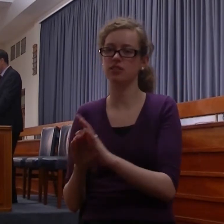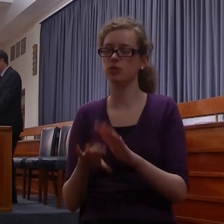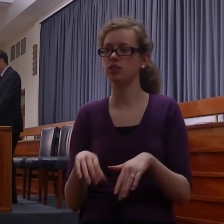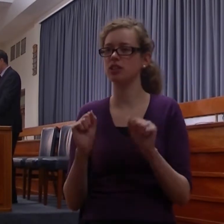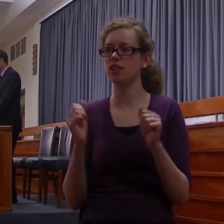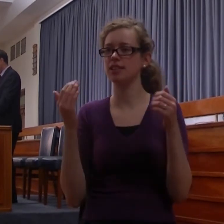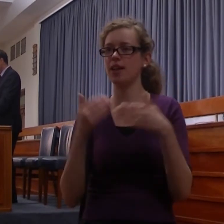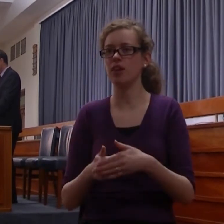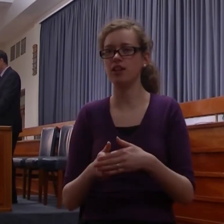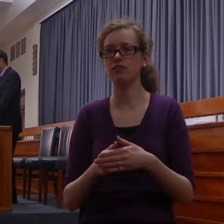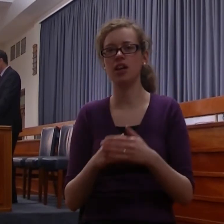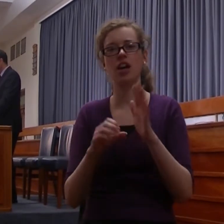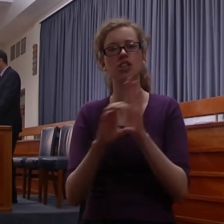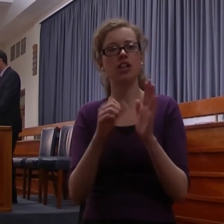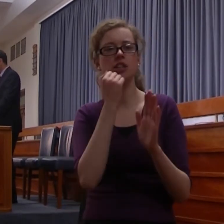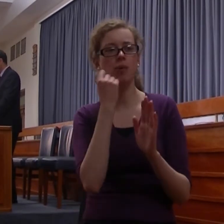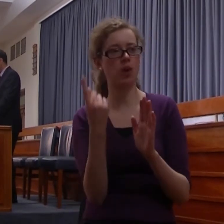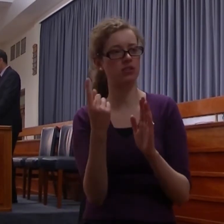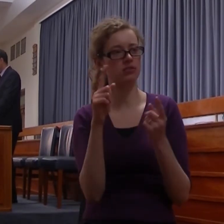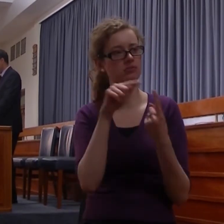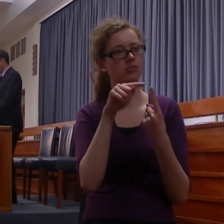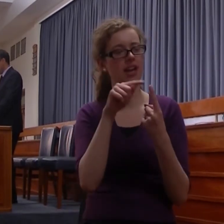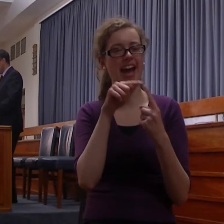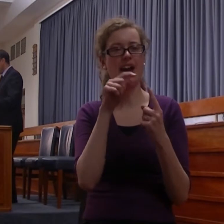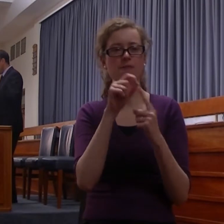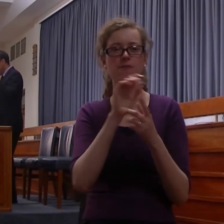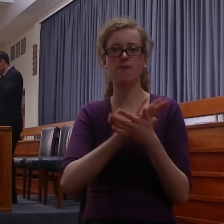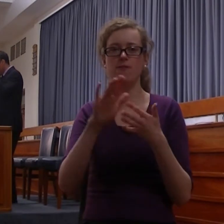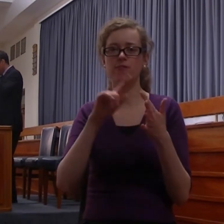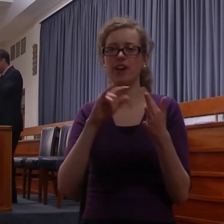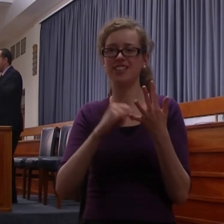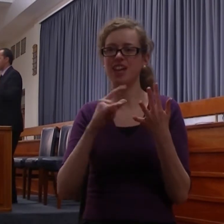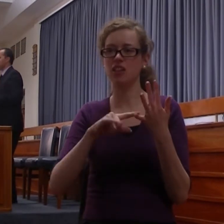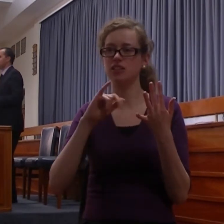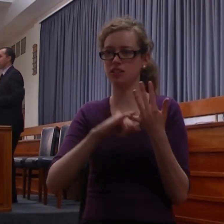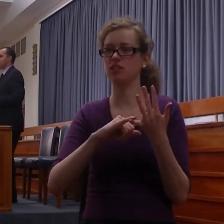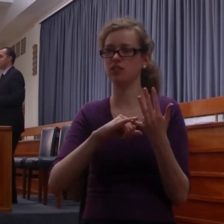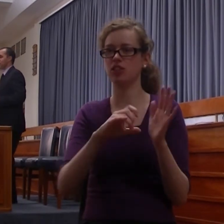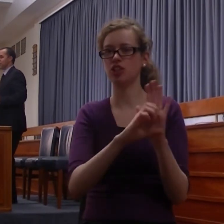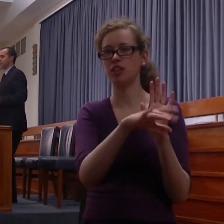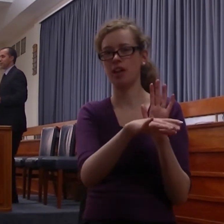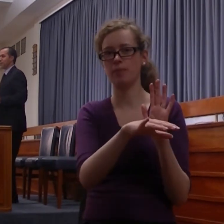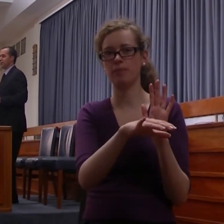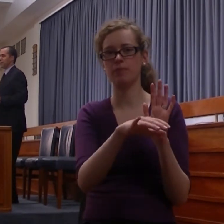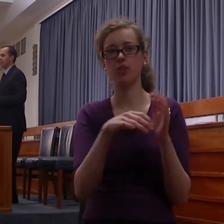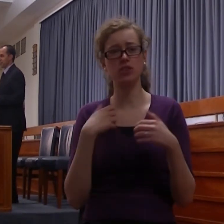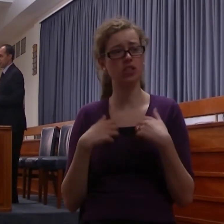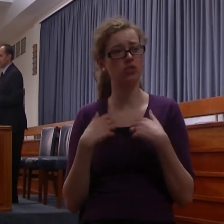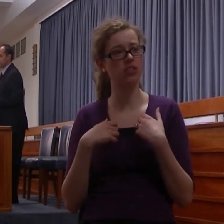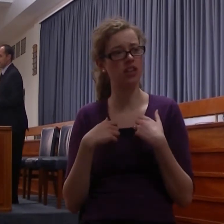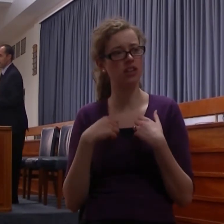straight into the seven churches and starting tonight by the first one, the church